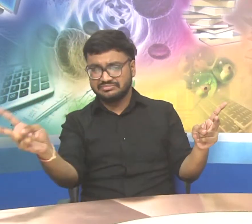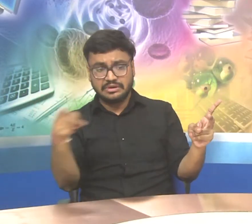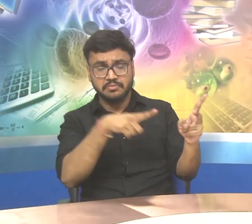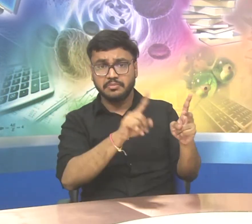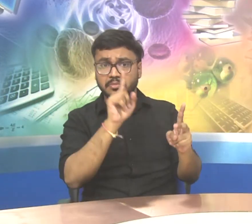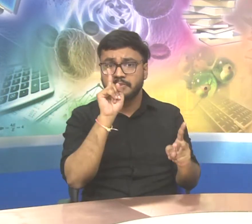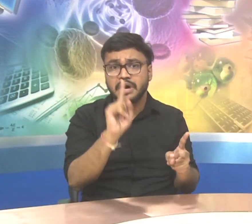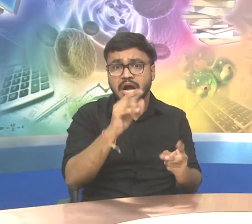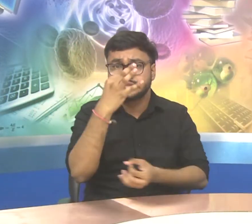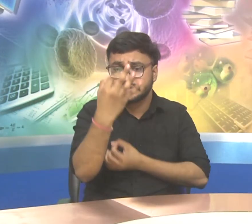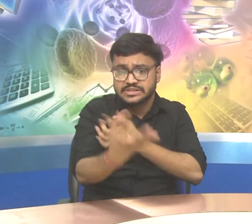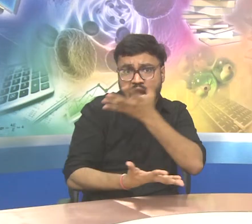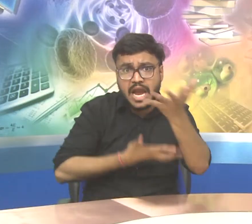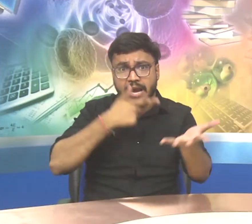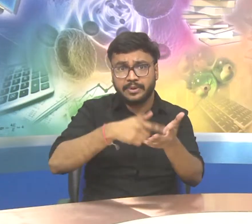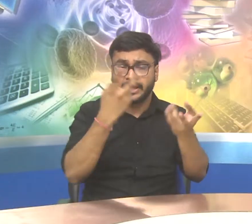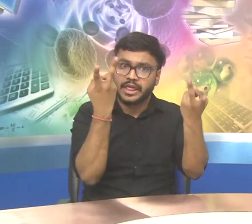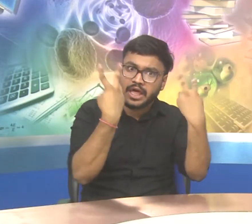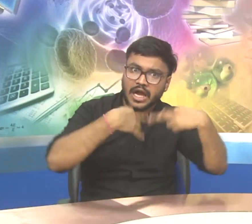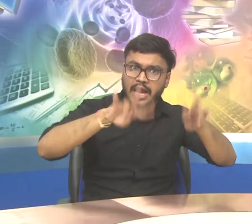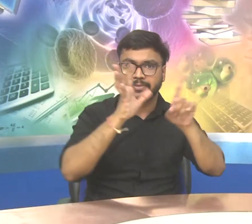was extremely hot.